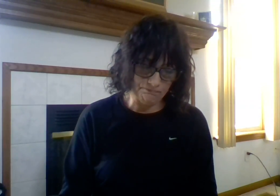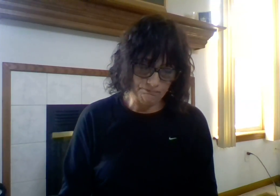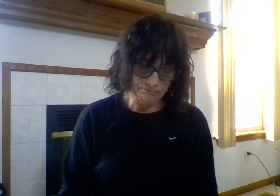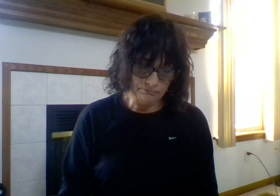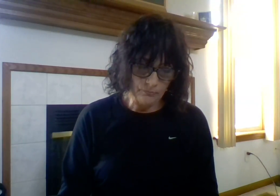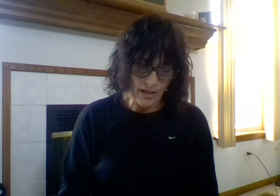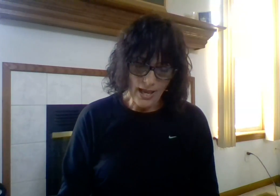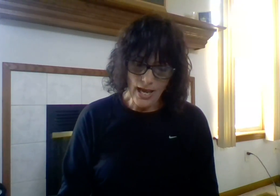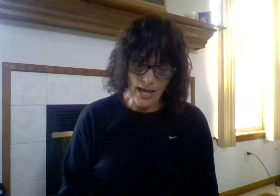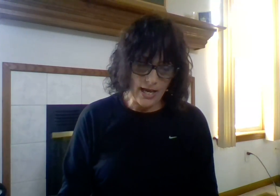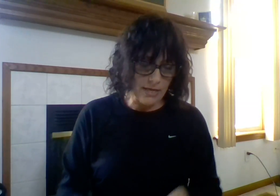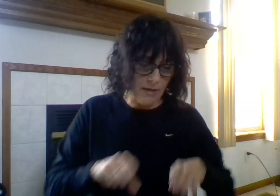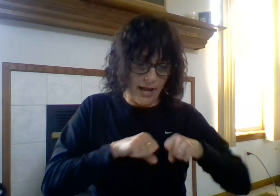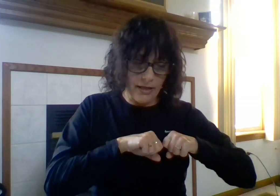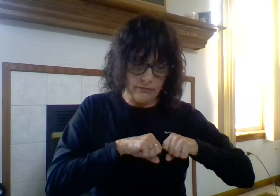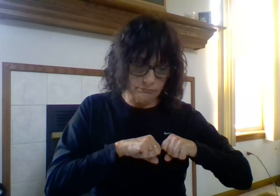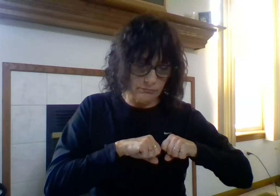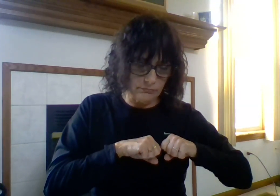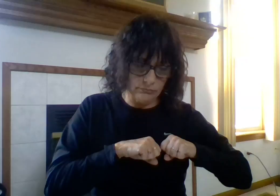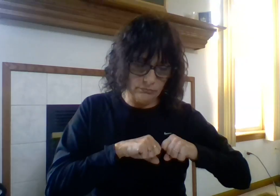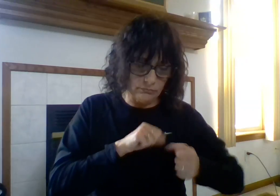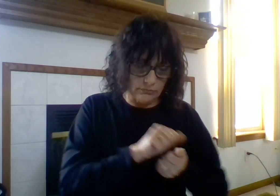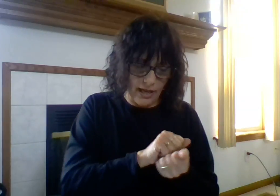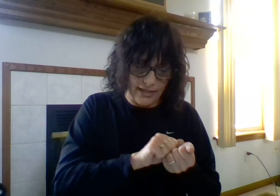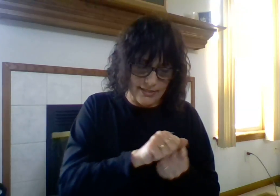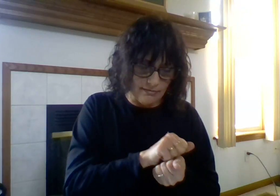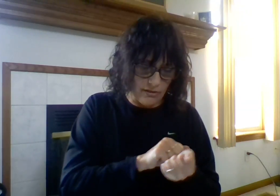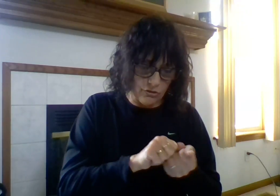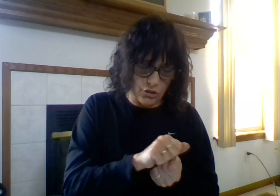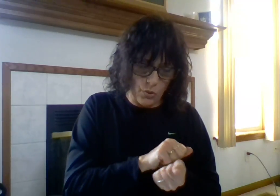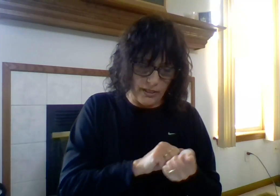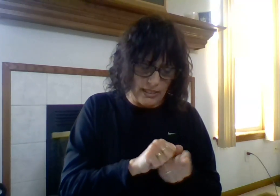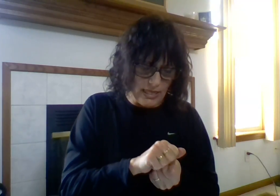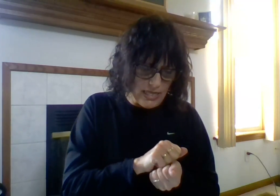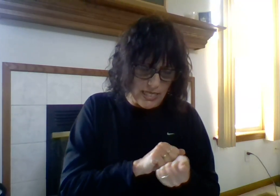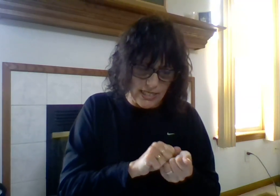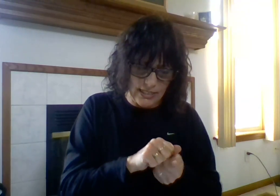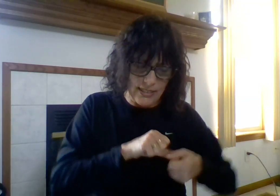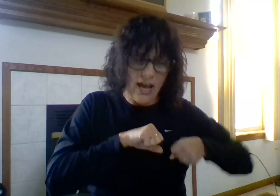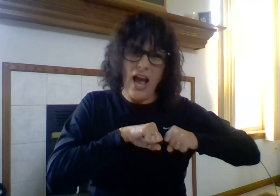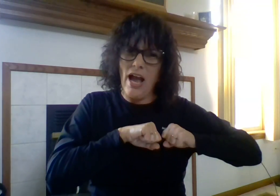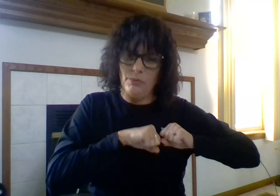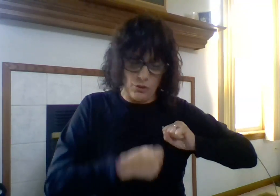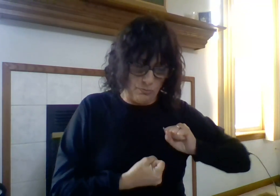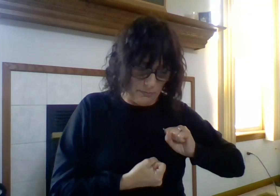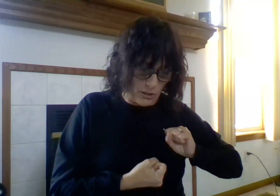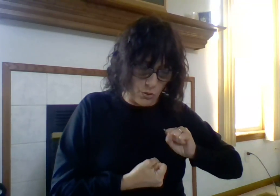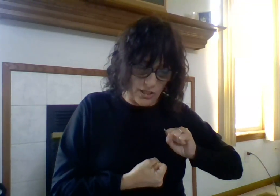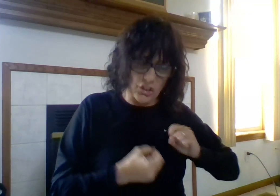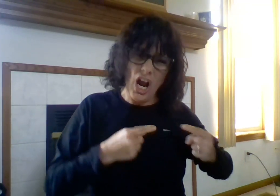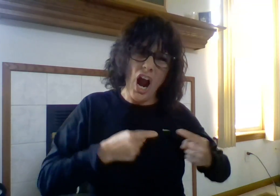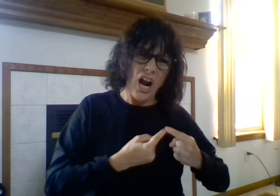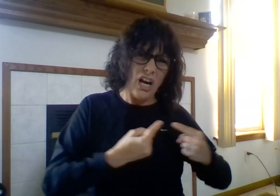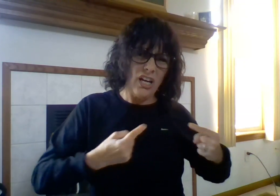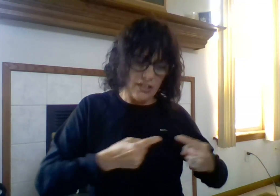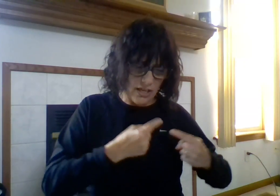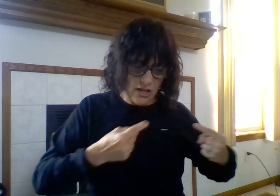They're showing this. I would do maybe crushed heart,